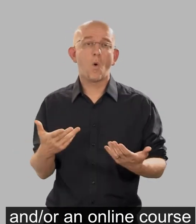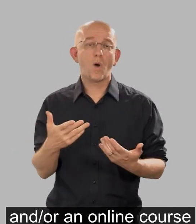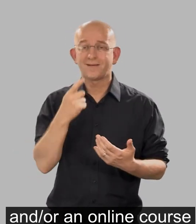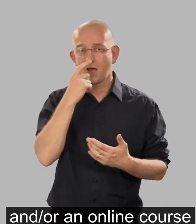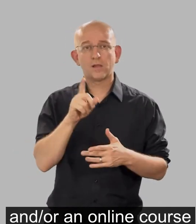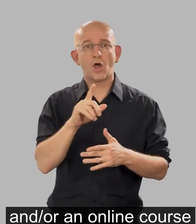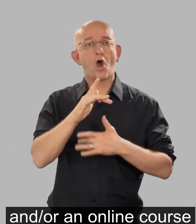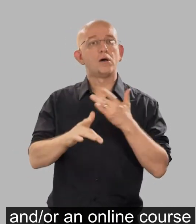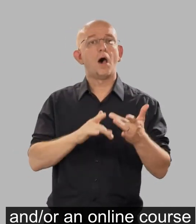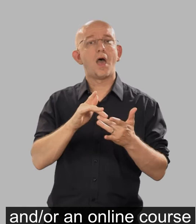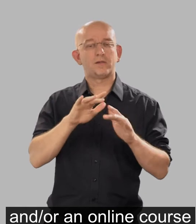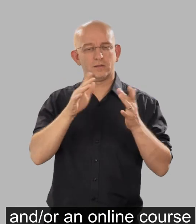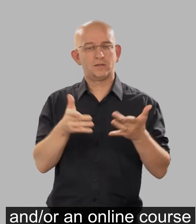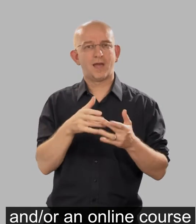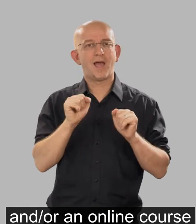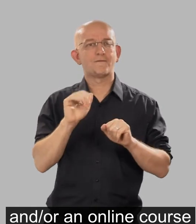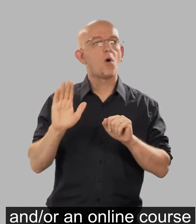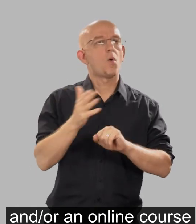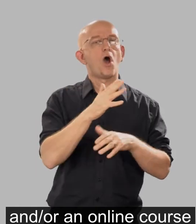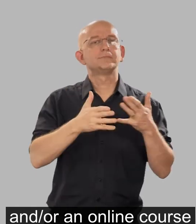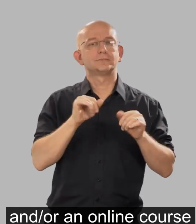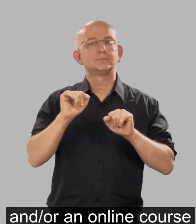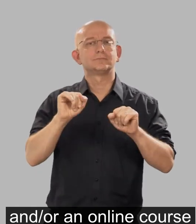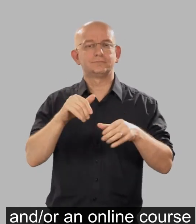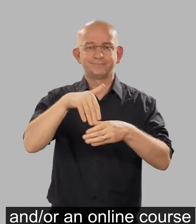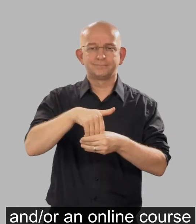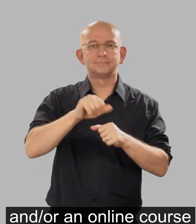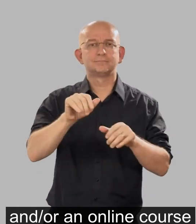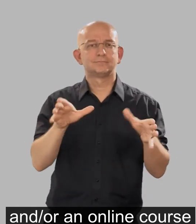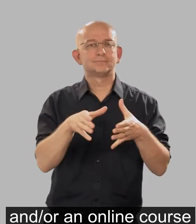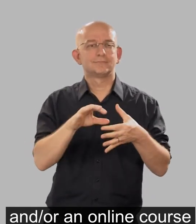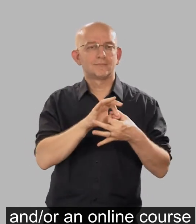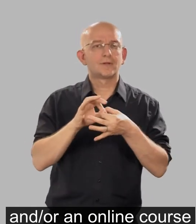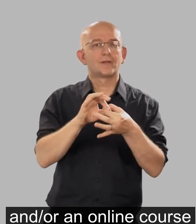and/or an online course on the intranet.